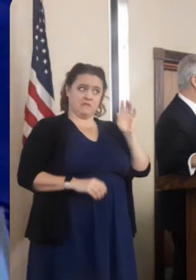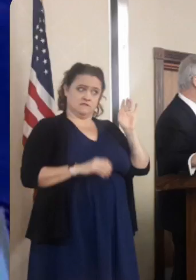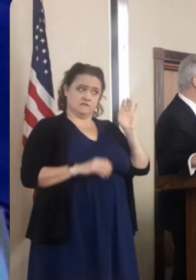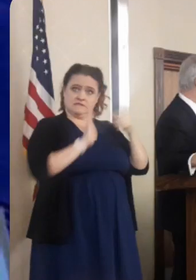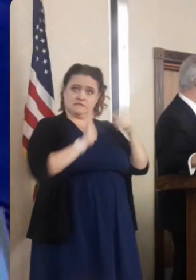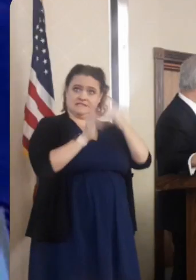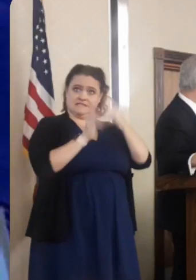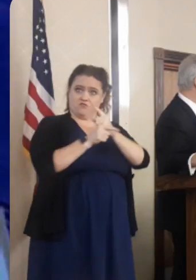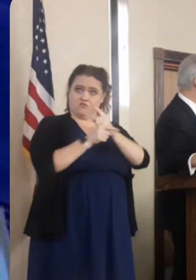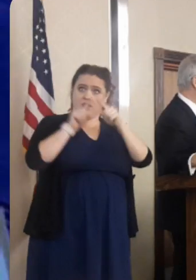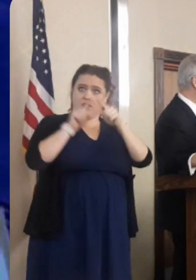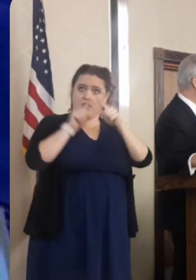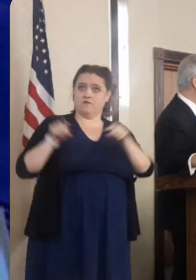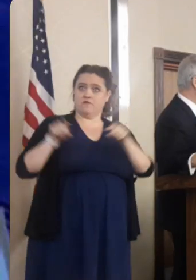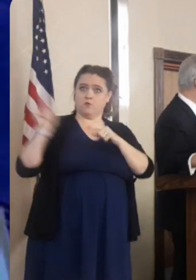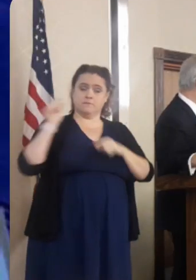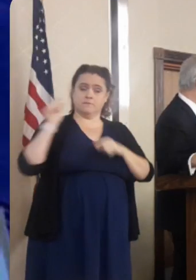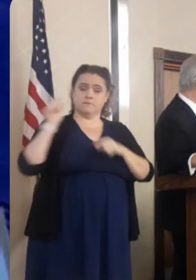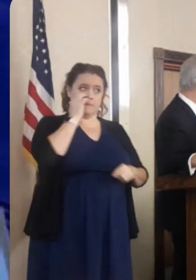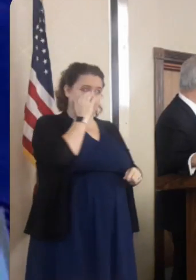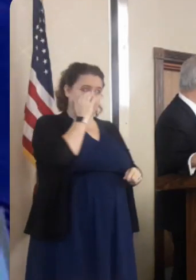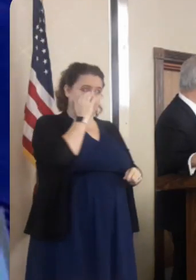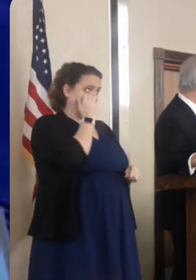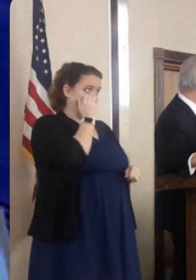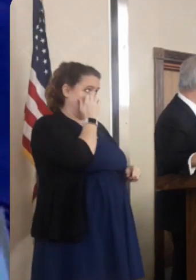Sorry, I want to be sure we get this right.